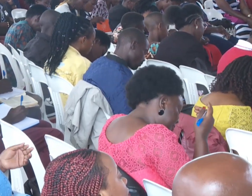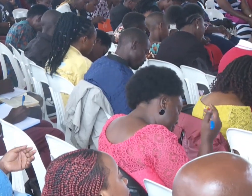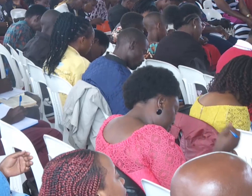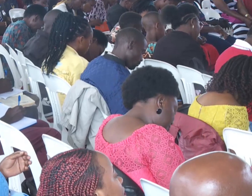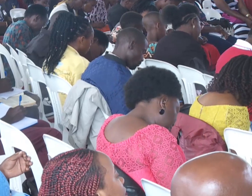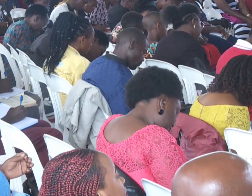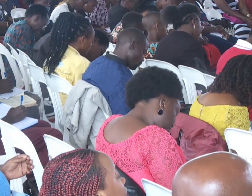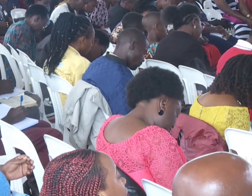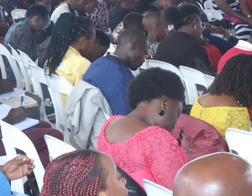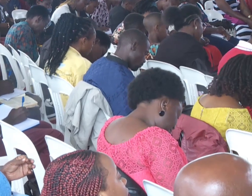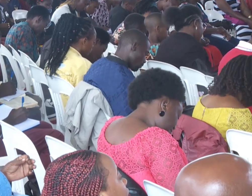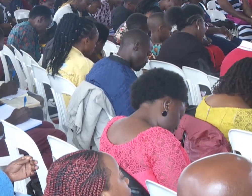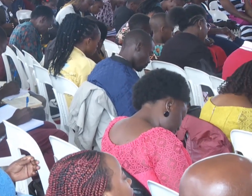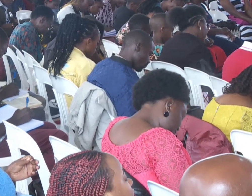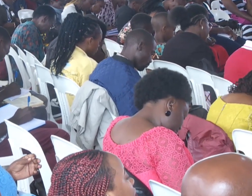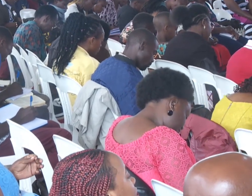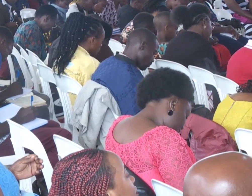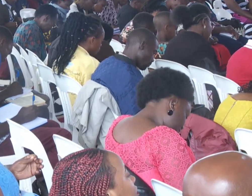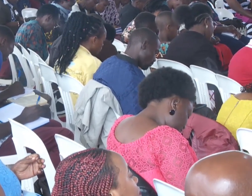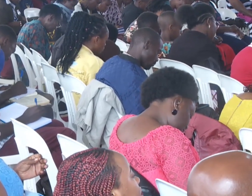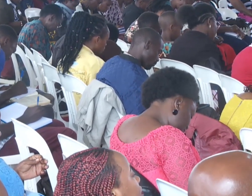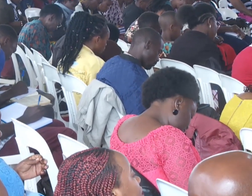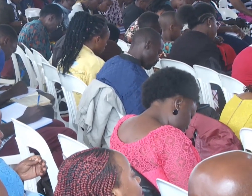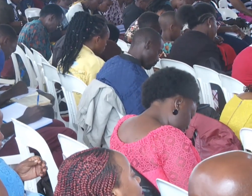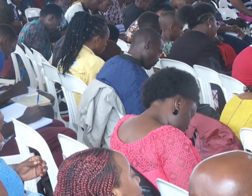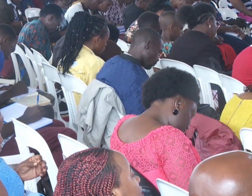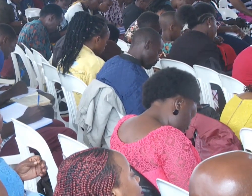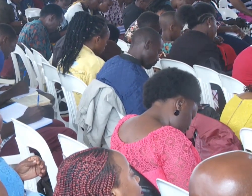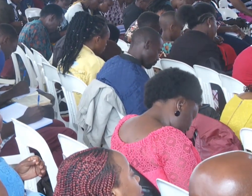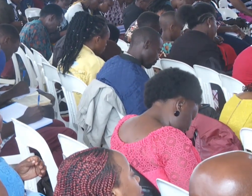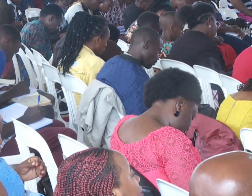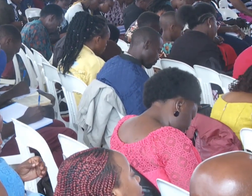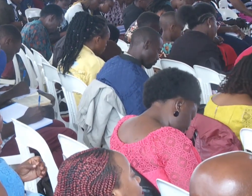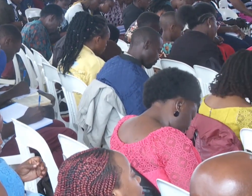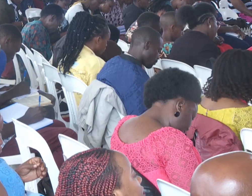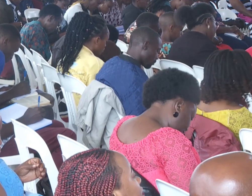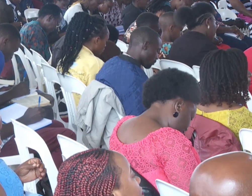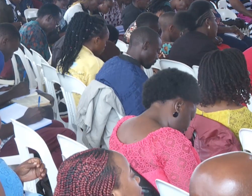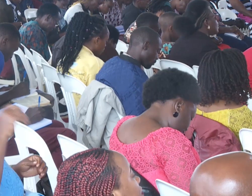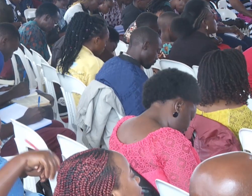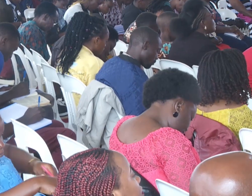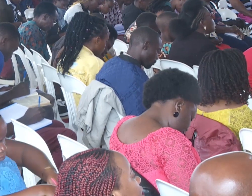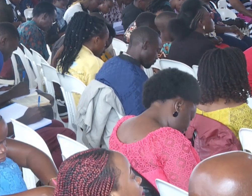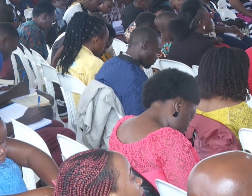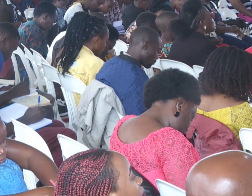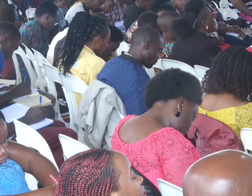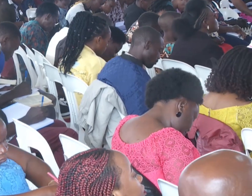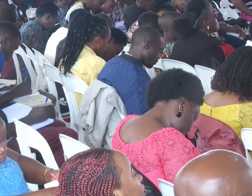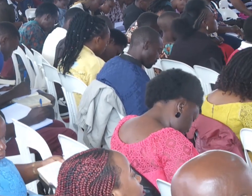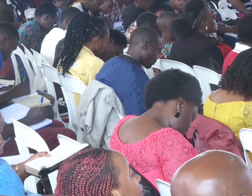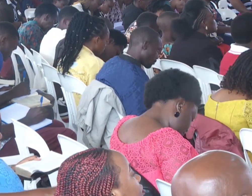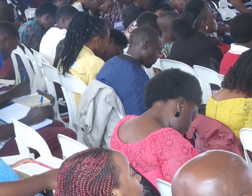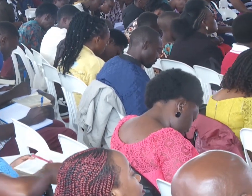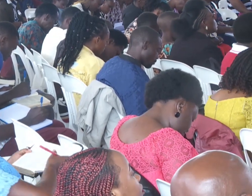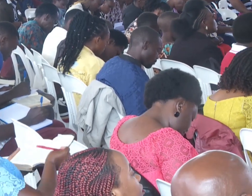119. Verse 103. Lugamba. It says. Ekigambo kya Katonda. That the word of God. Chiwoma. Is sweet.